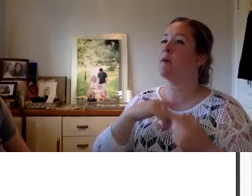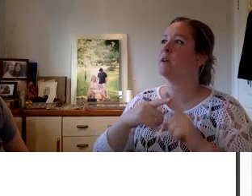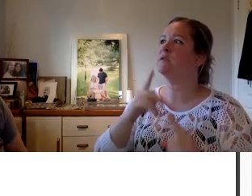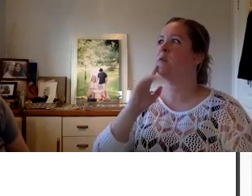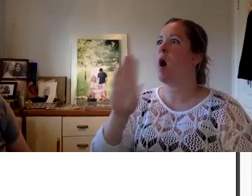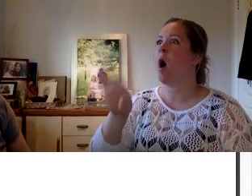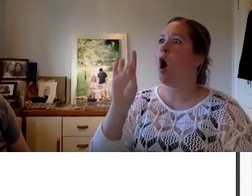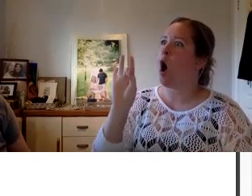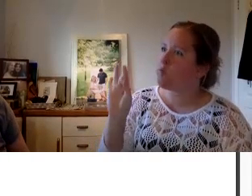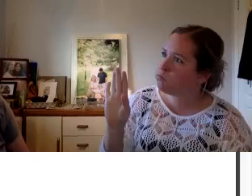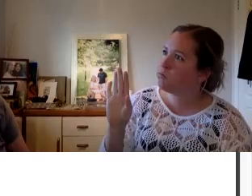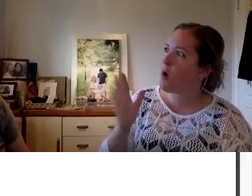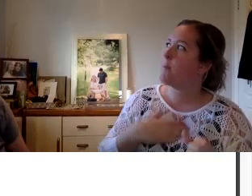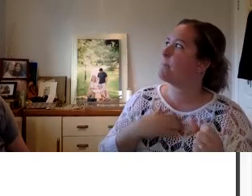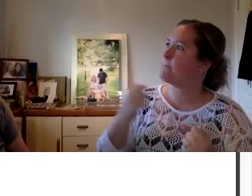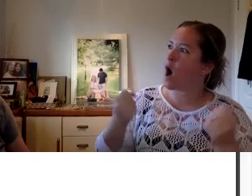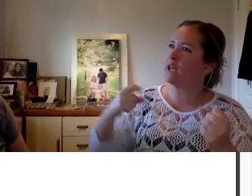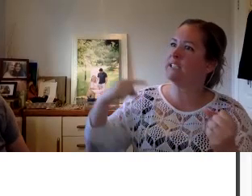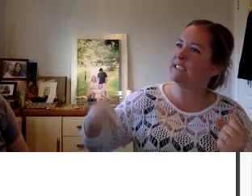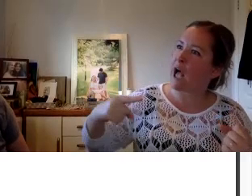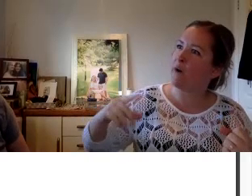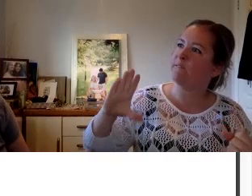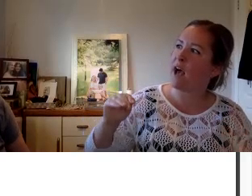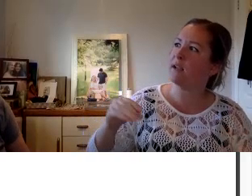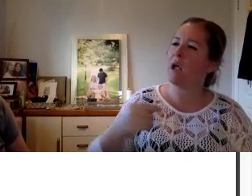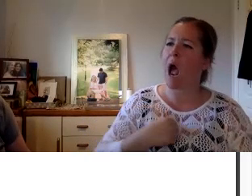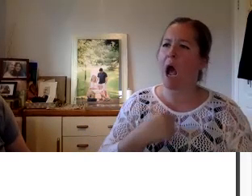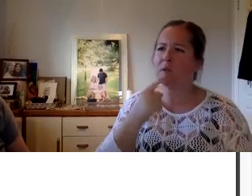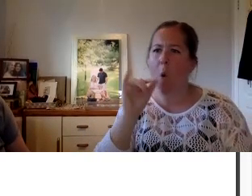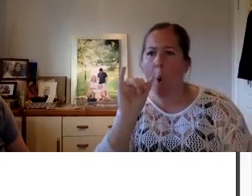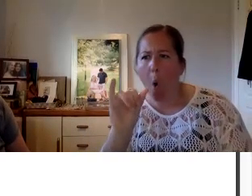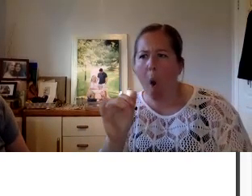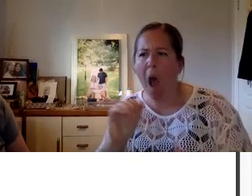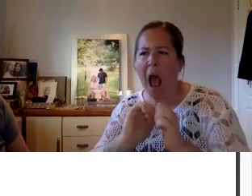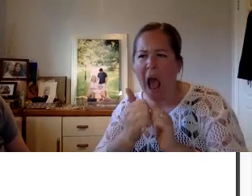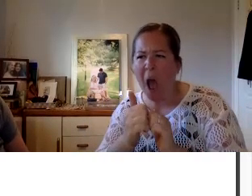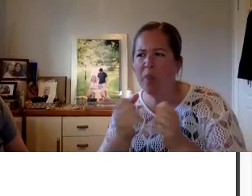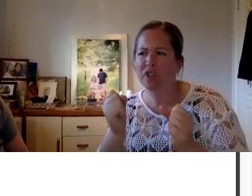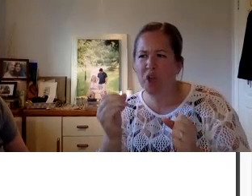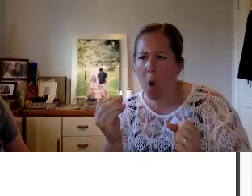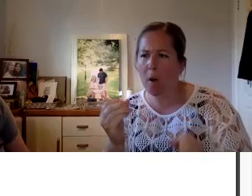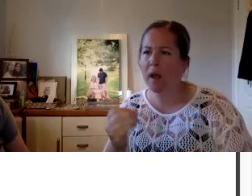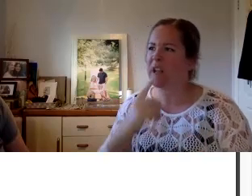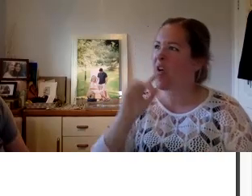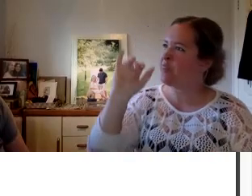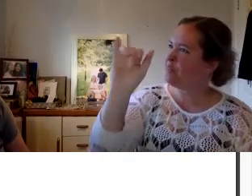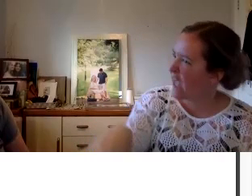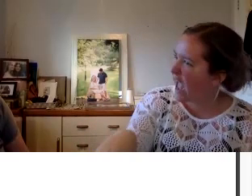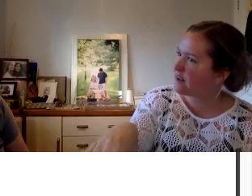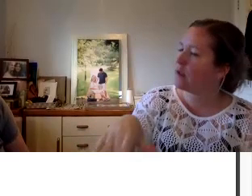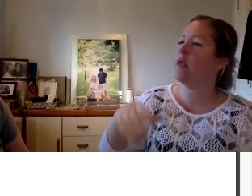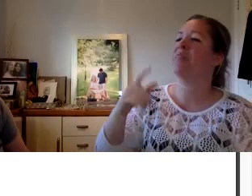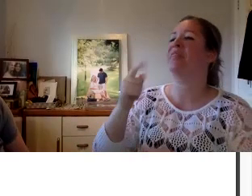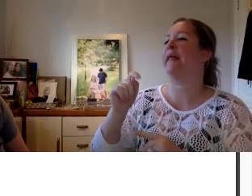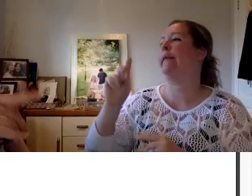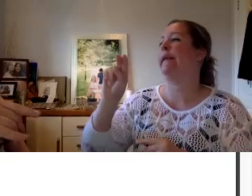lot of deaf talk a lot of slang. Oh, that. My car tire's flat. Oh, how? Like how so